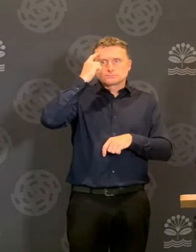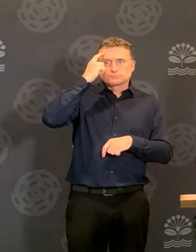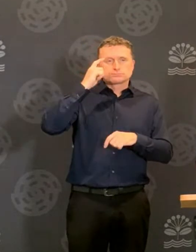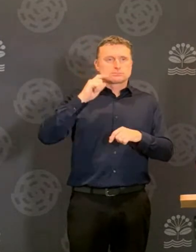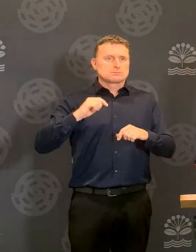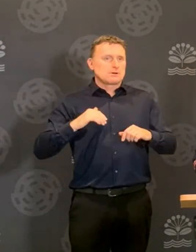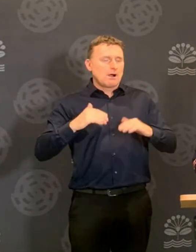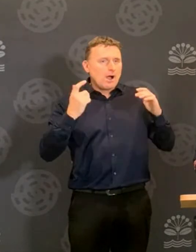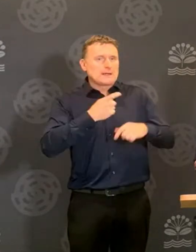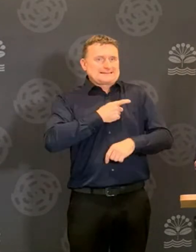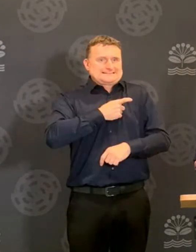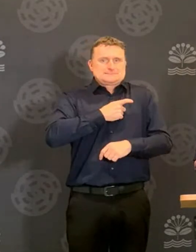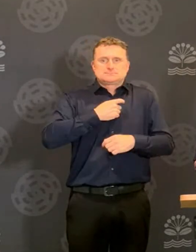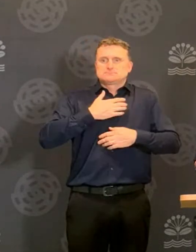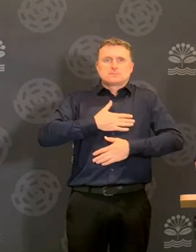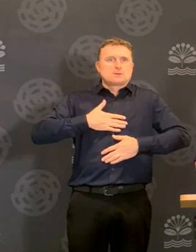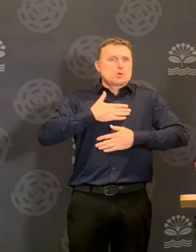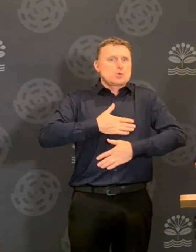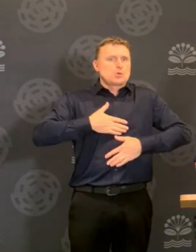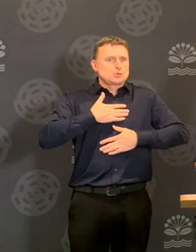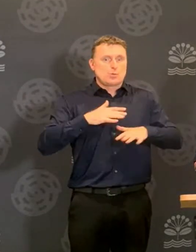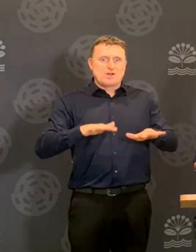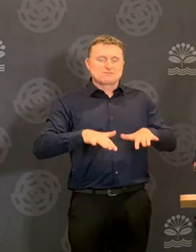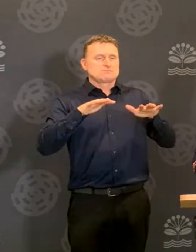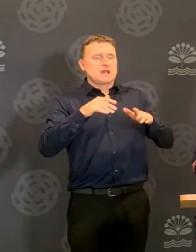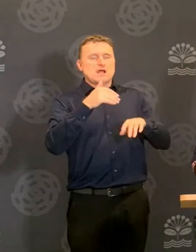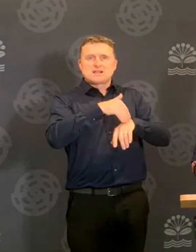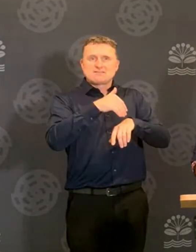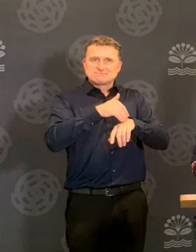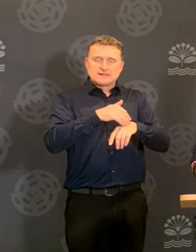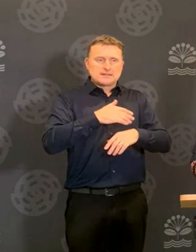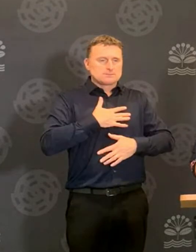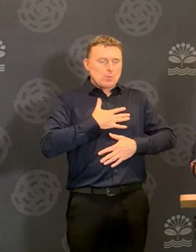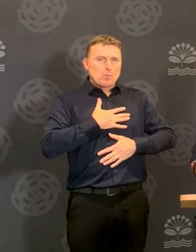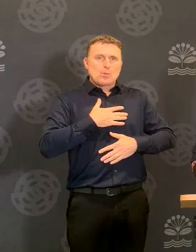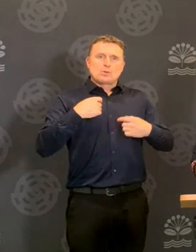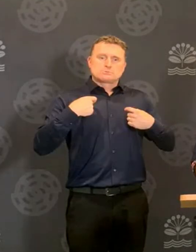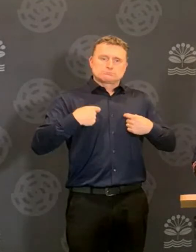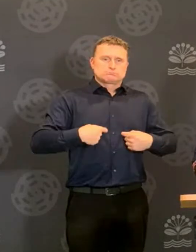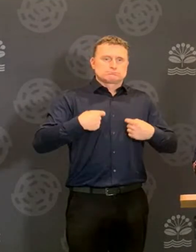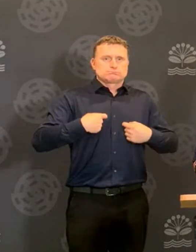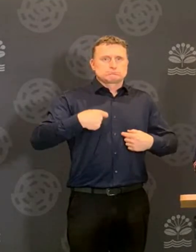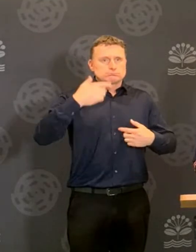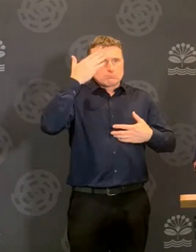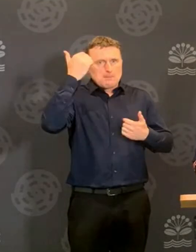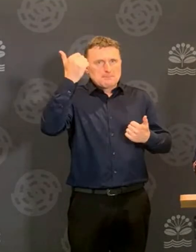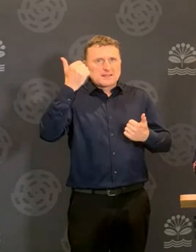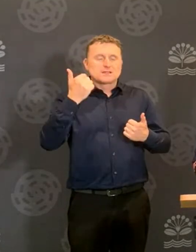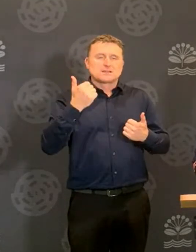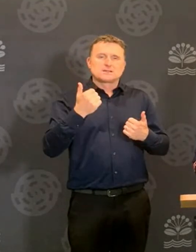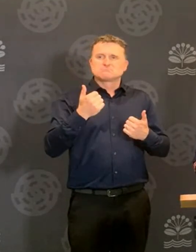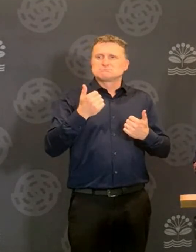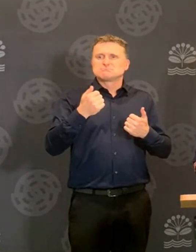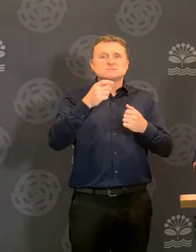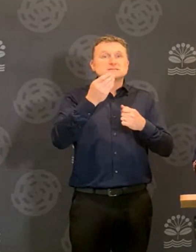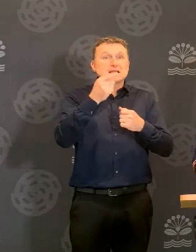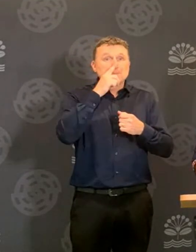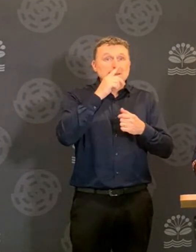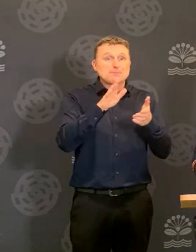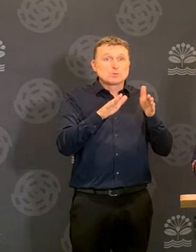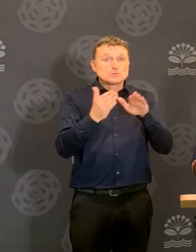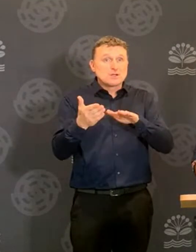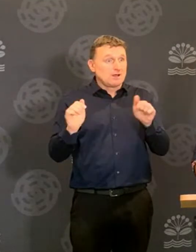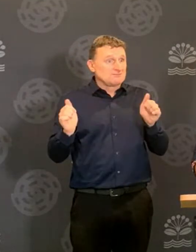anxiety and emotional distress. This event has touched people in many different ways, and it's caused loss of life. It's